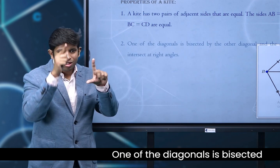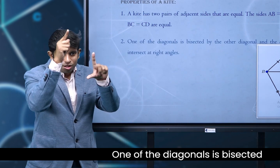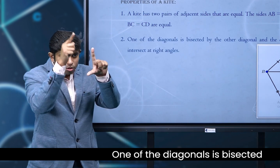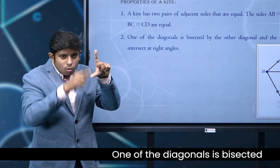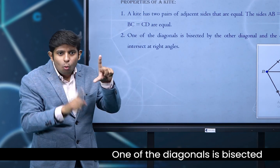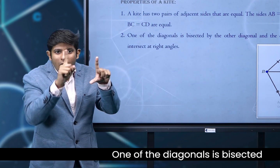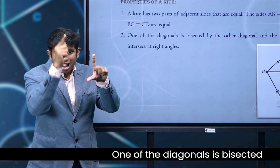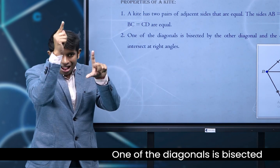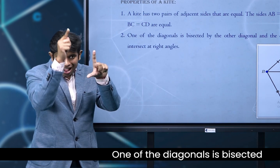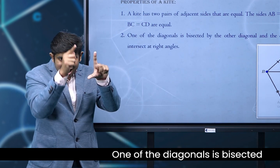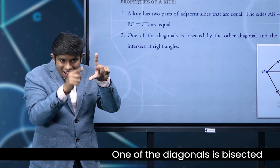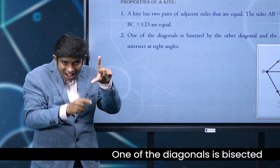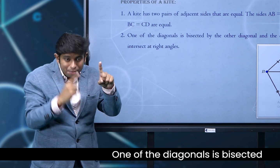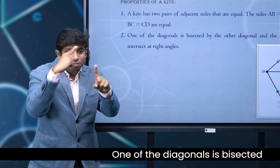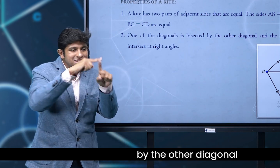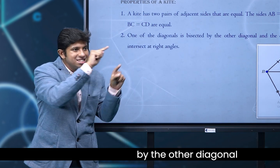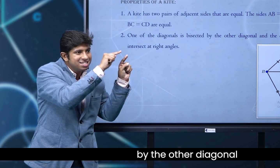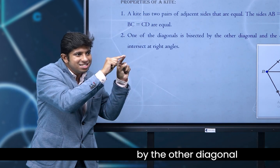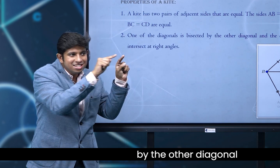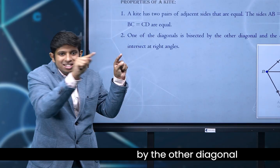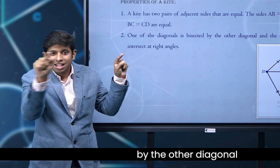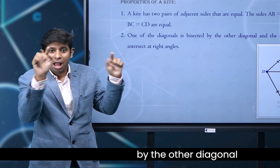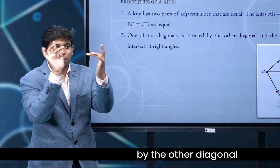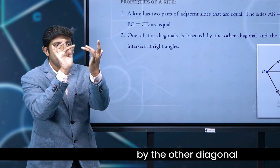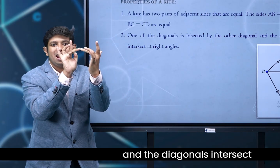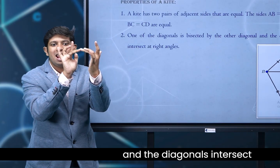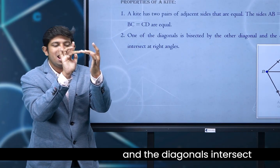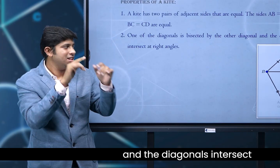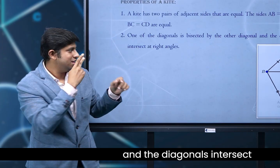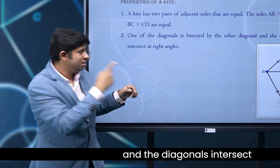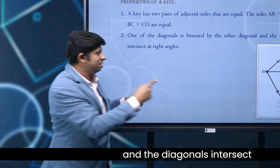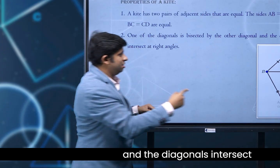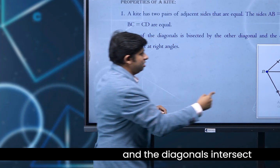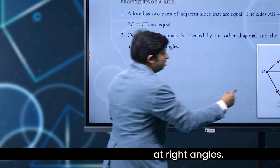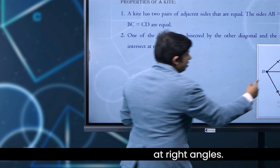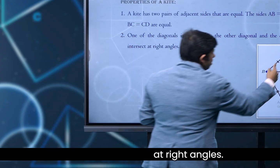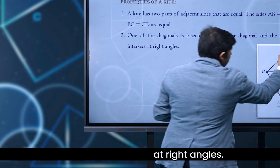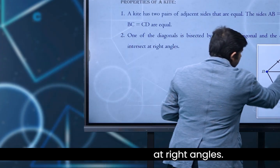One of the diagonals is bisected by the other diagonal and the diagonals intersect at right angles.